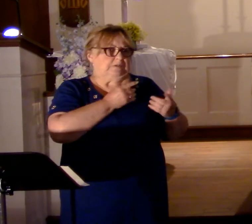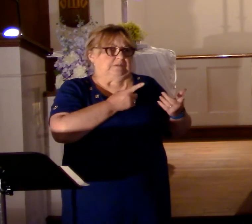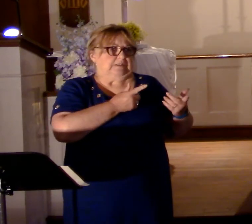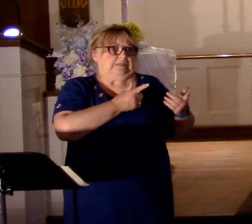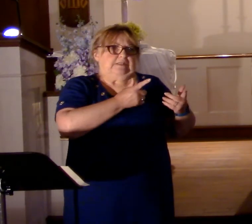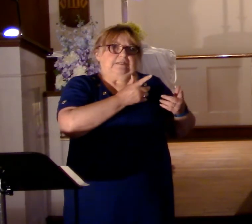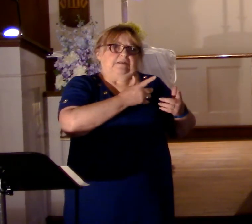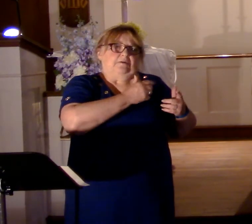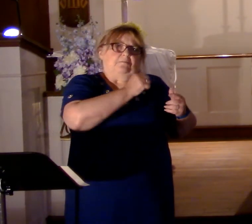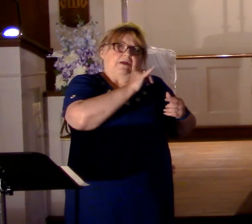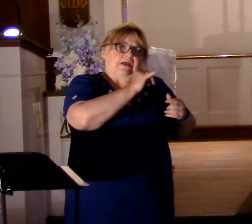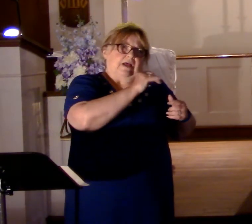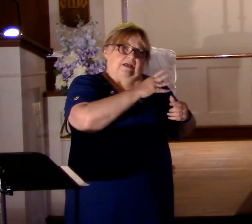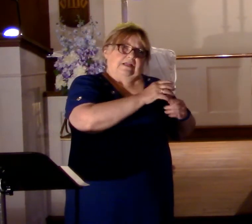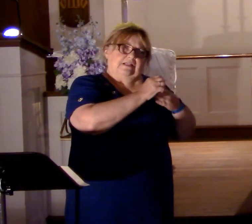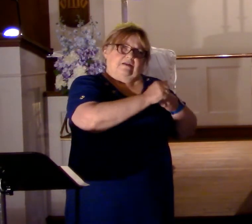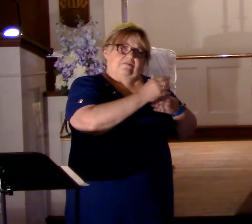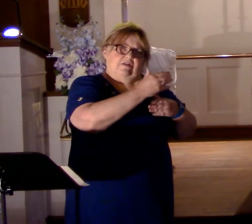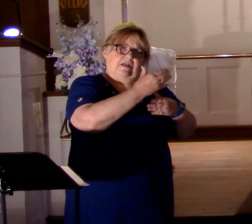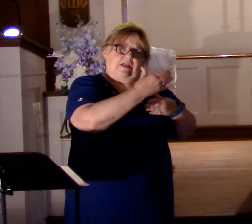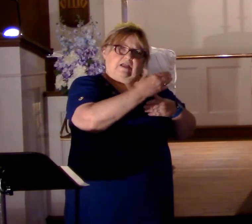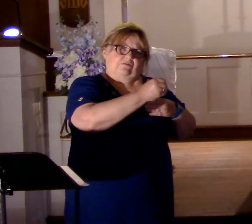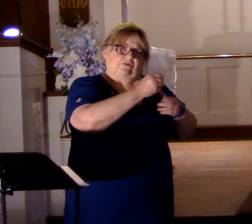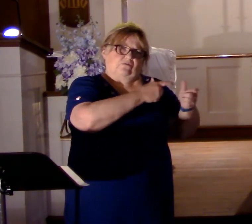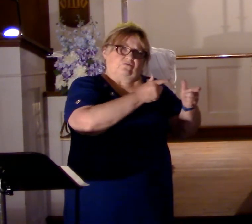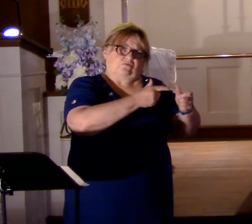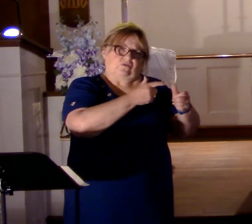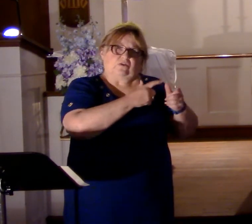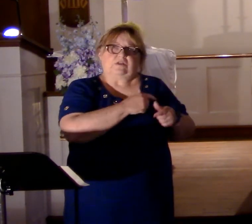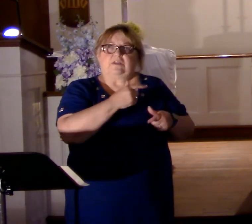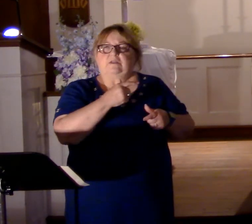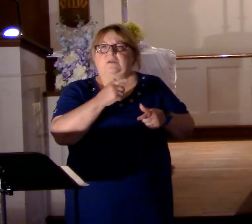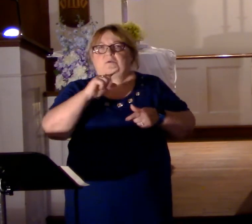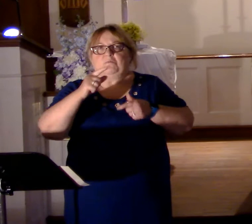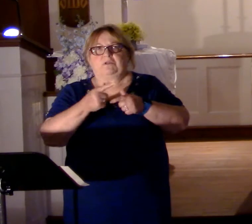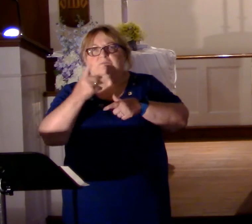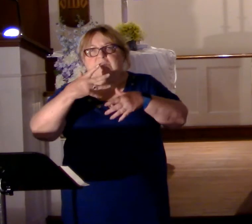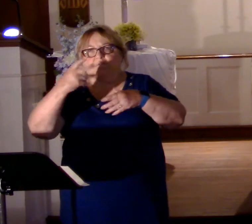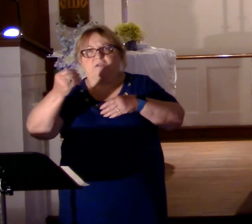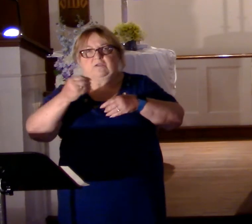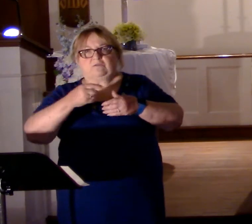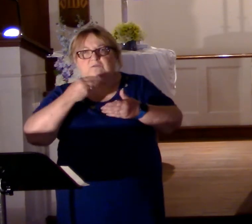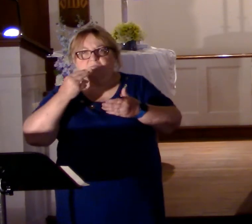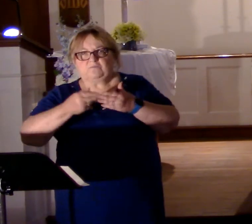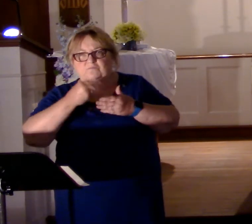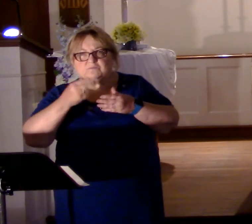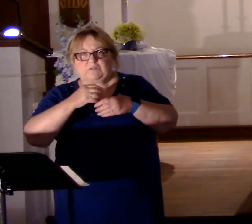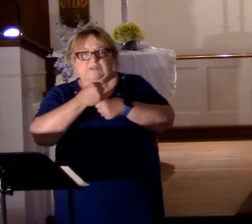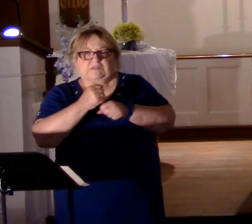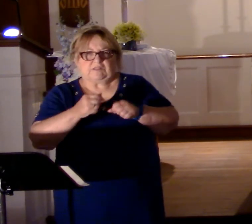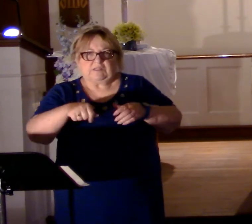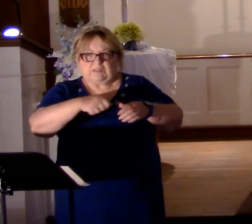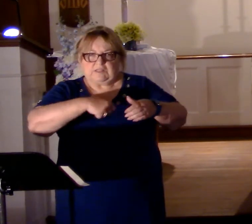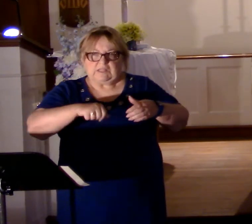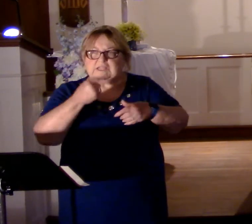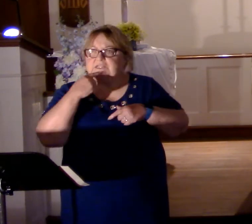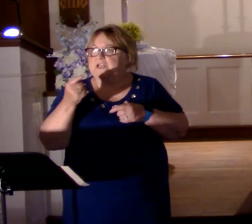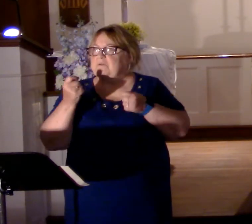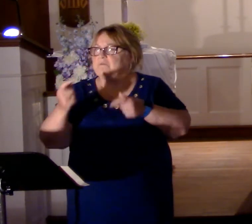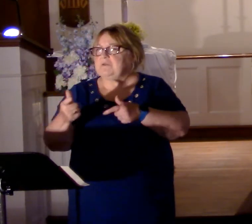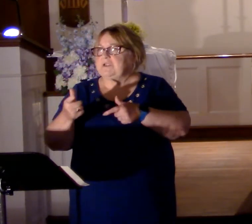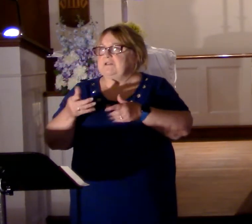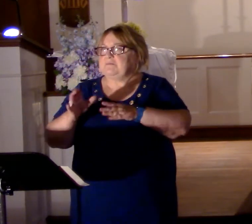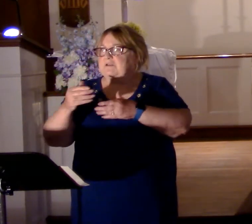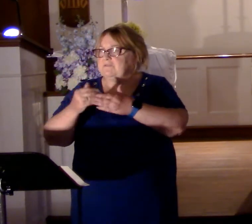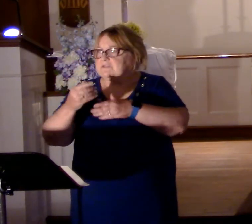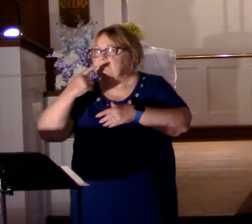Jacob. Once when Jacob was cooking some stew, Esau came in from the open country, famished. He said to Jacob, "Quick, let me